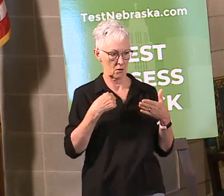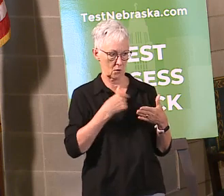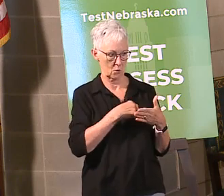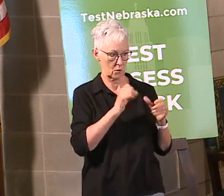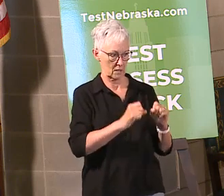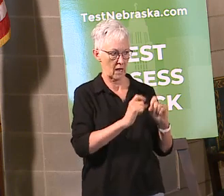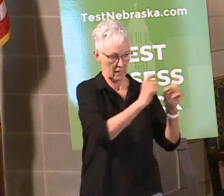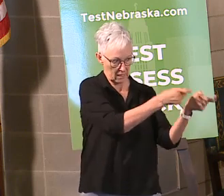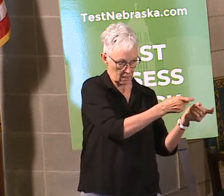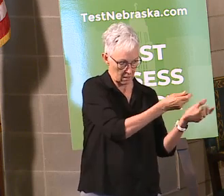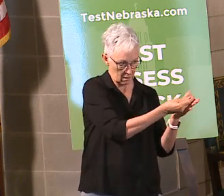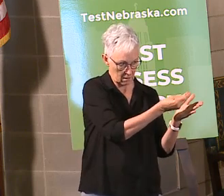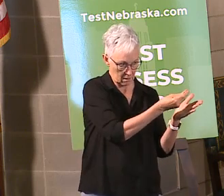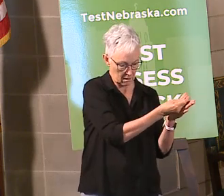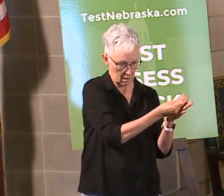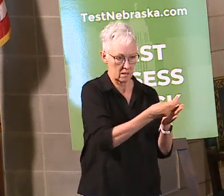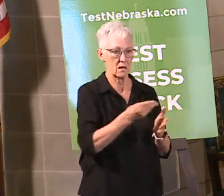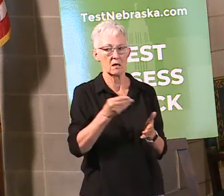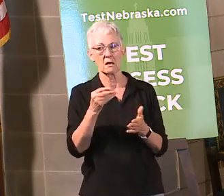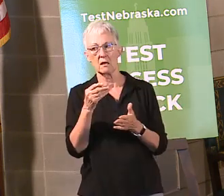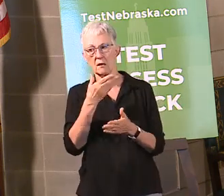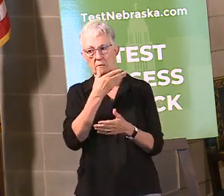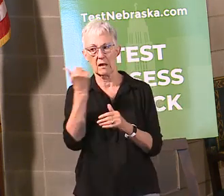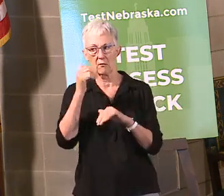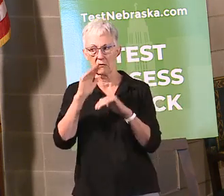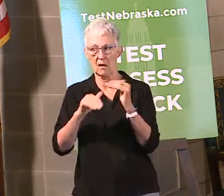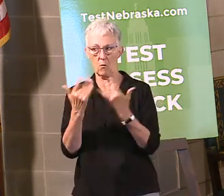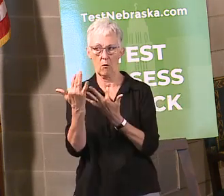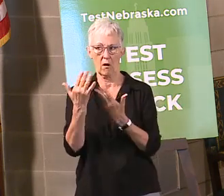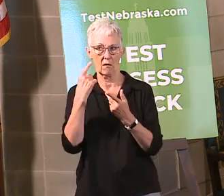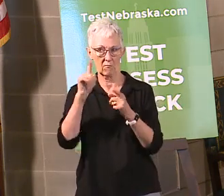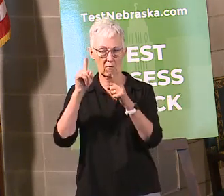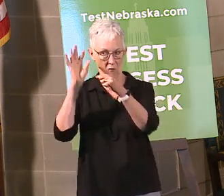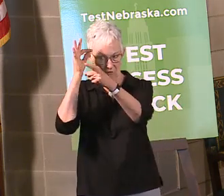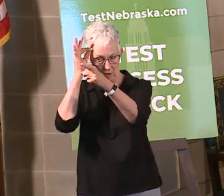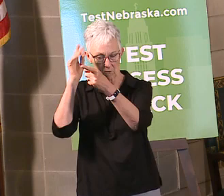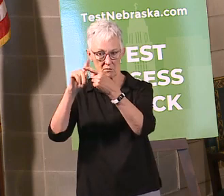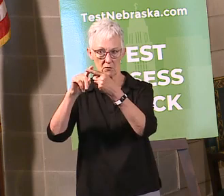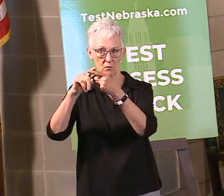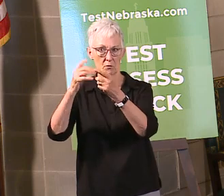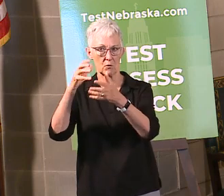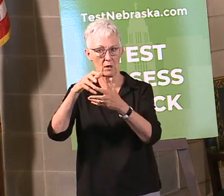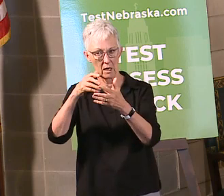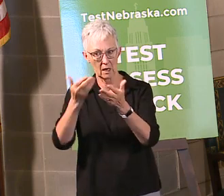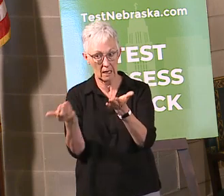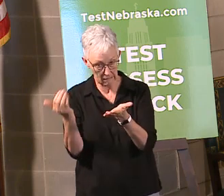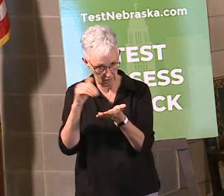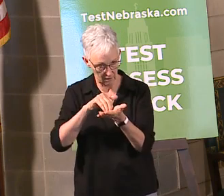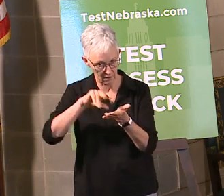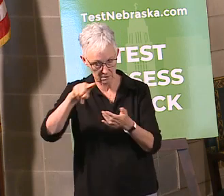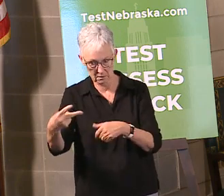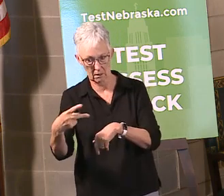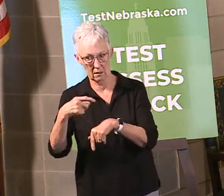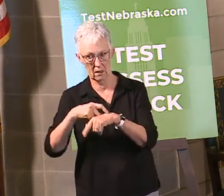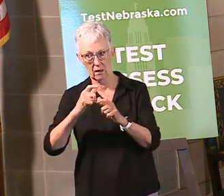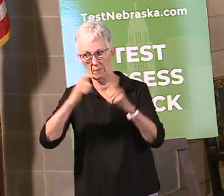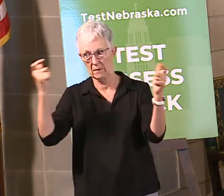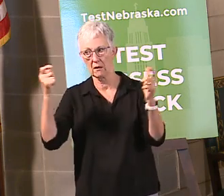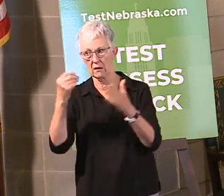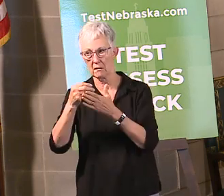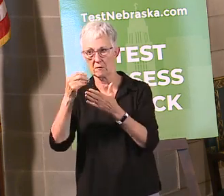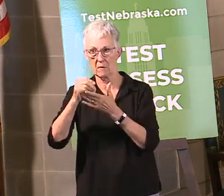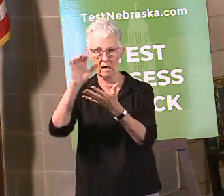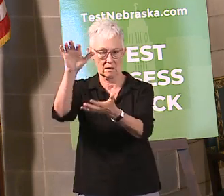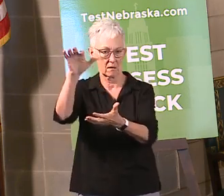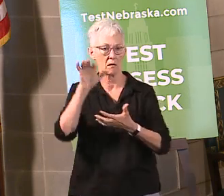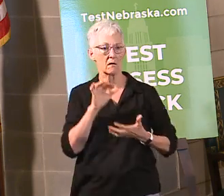another huge multi-trillion-dollar package and taking the money that's already been distributed to be able to meet some of the needs of those government entities. So I